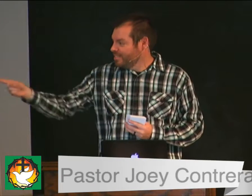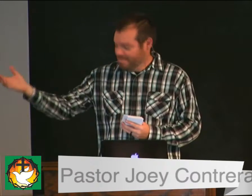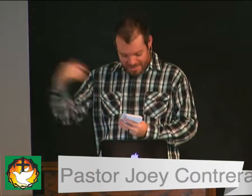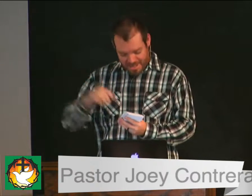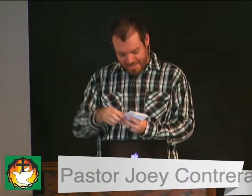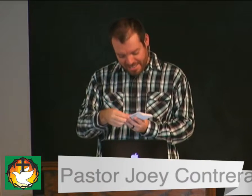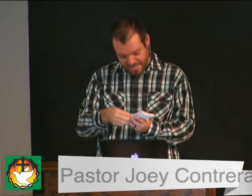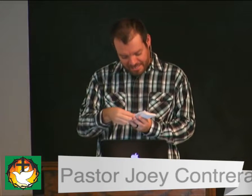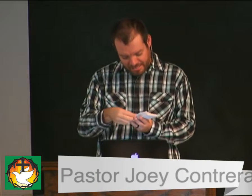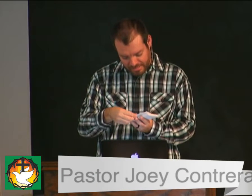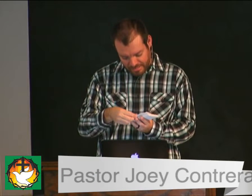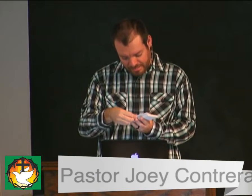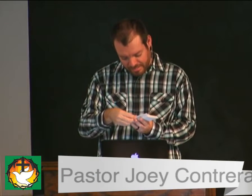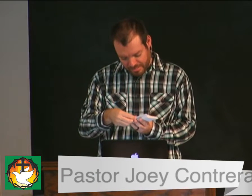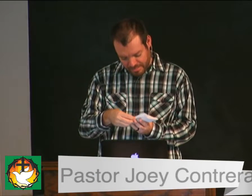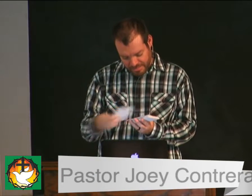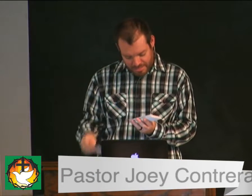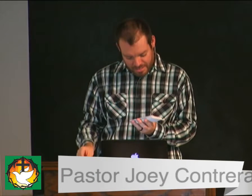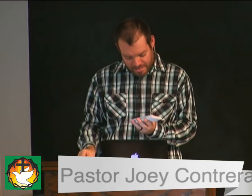You? All right.